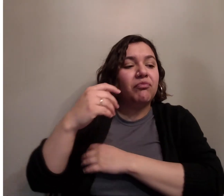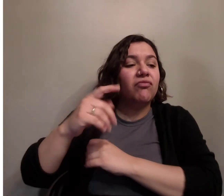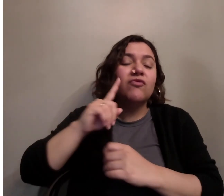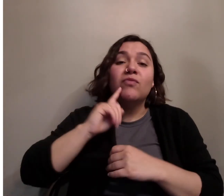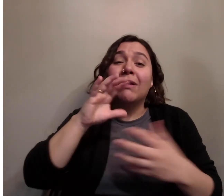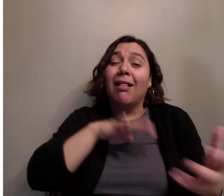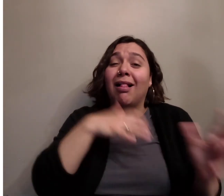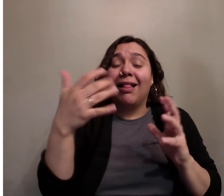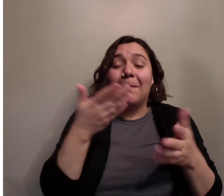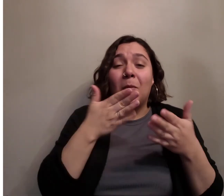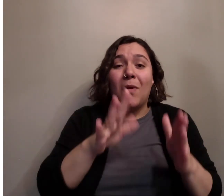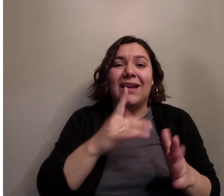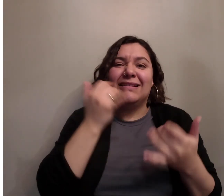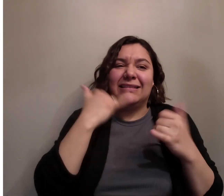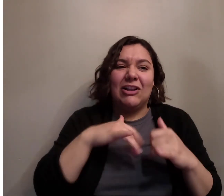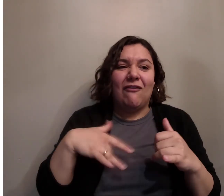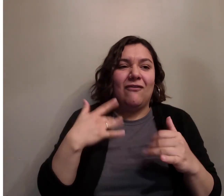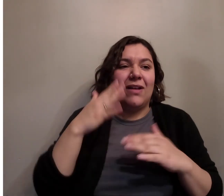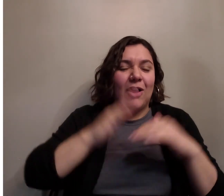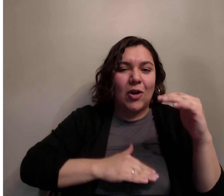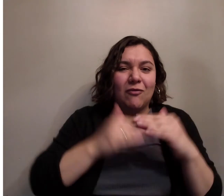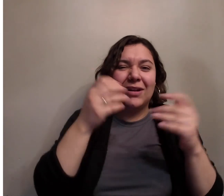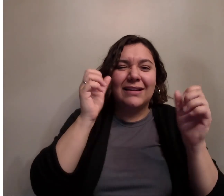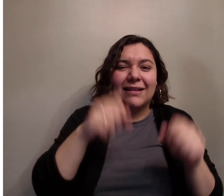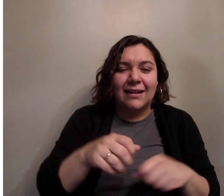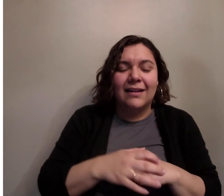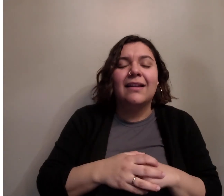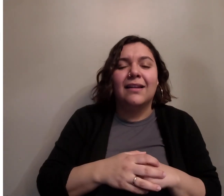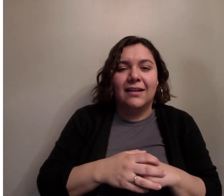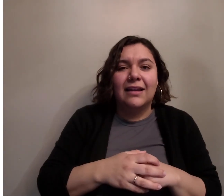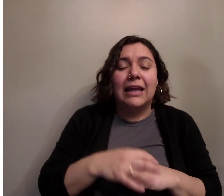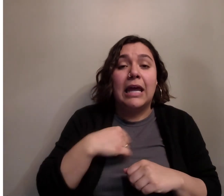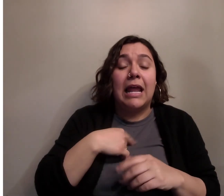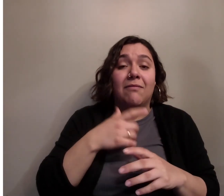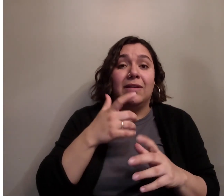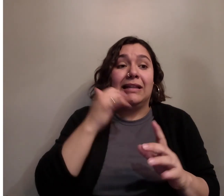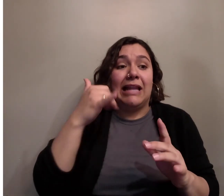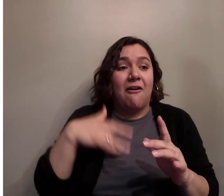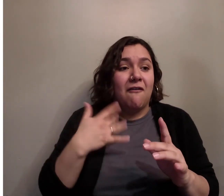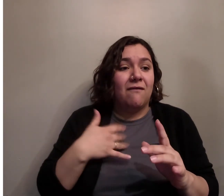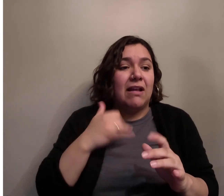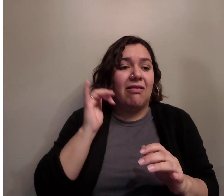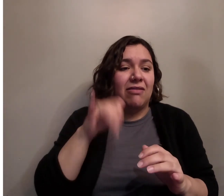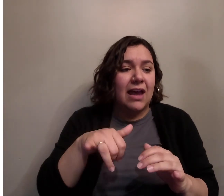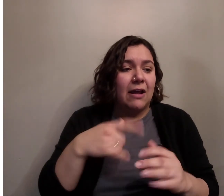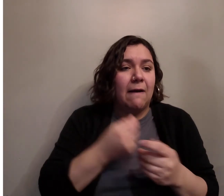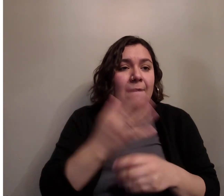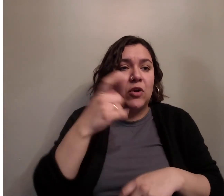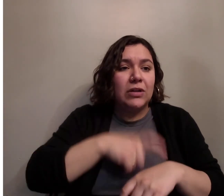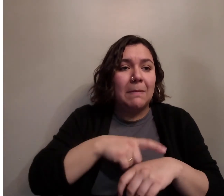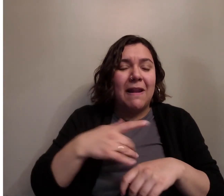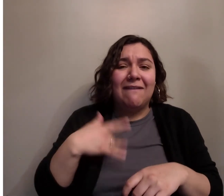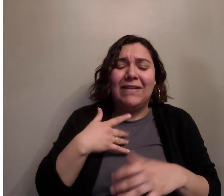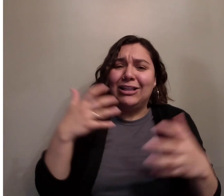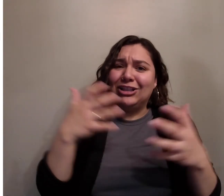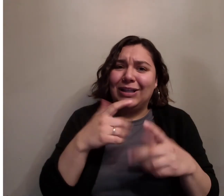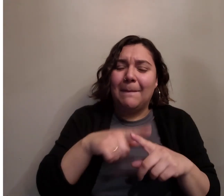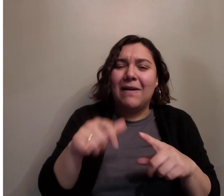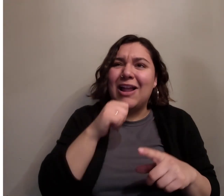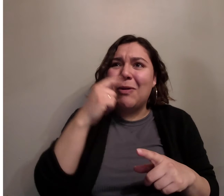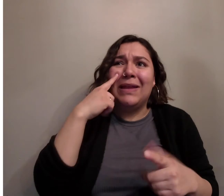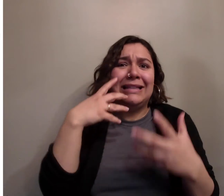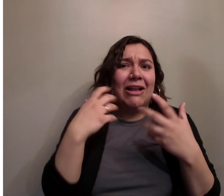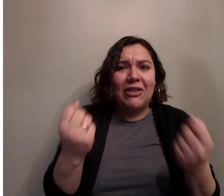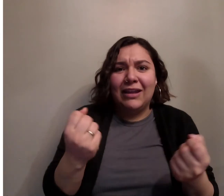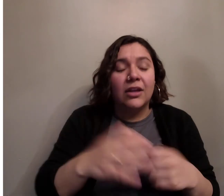That, in a very messed up way, is a comforting thing to do. And I've been brought to that point a few times, and